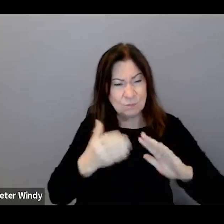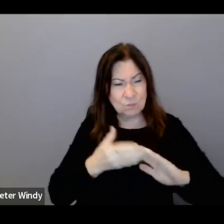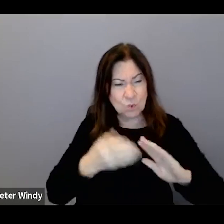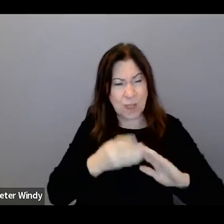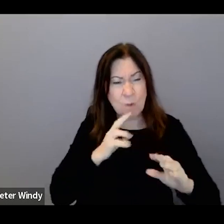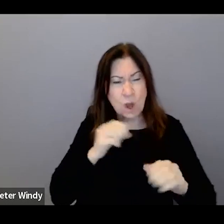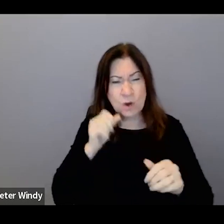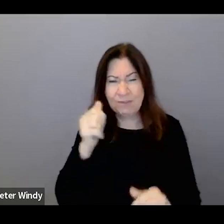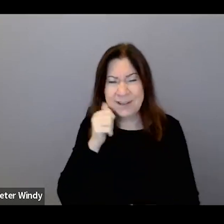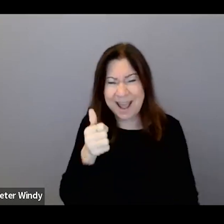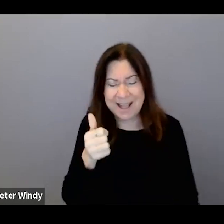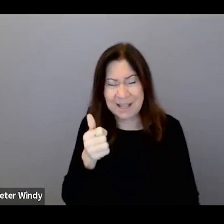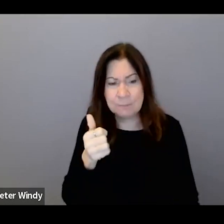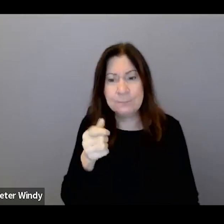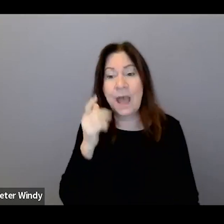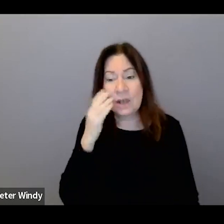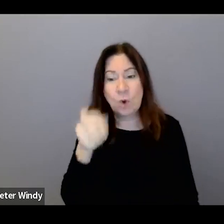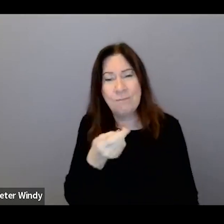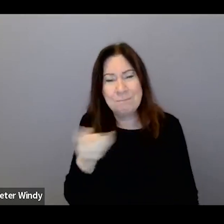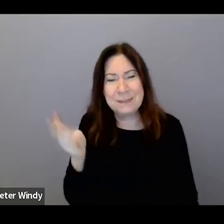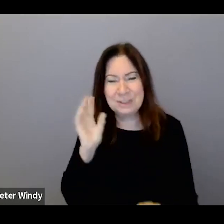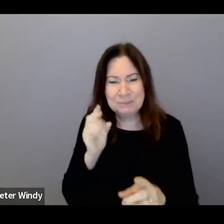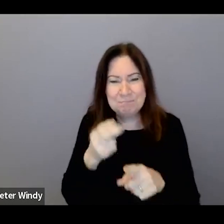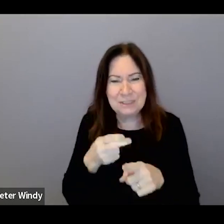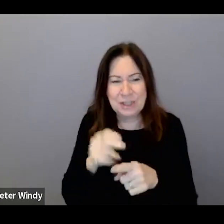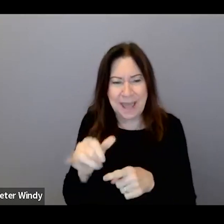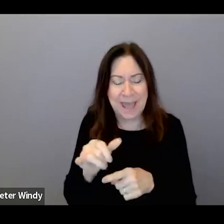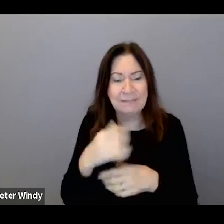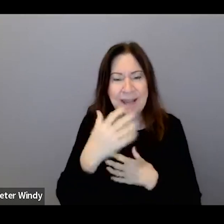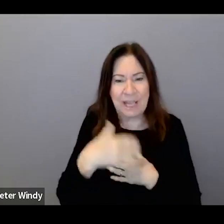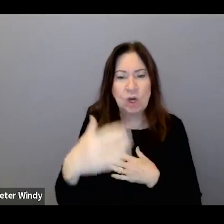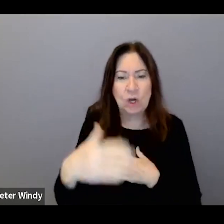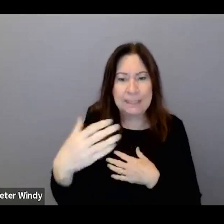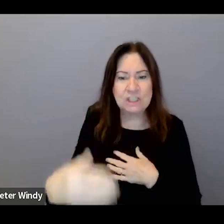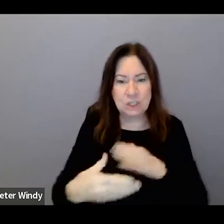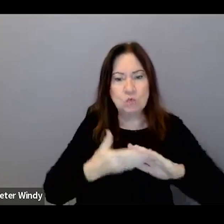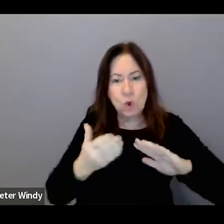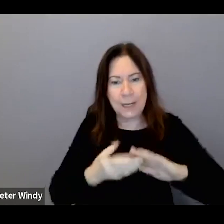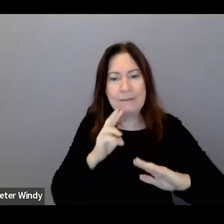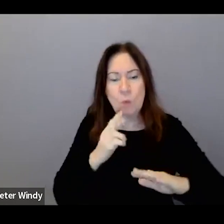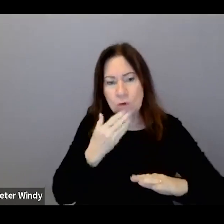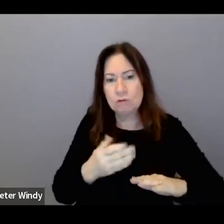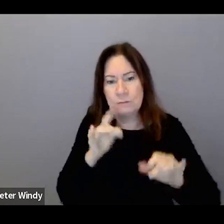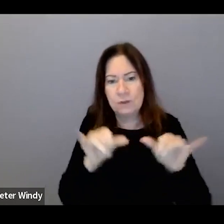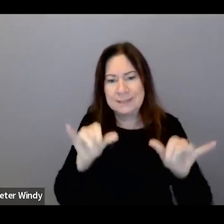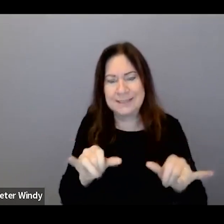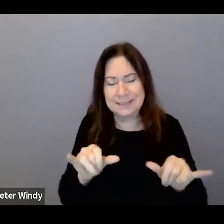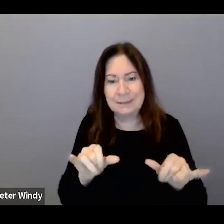I've mentioned that more than a few briefings that intermittent flushing is good for the system, especially when that